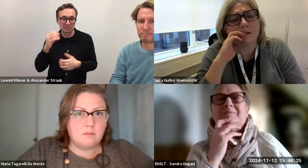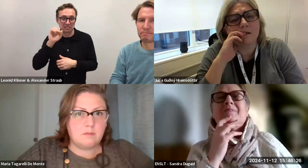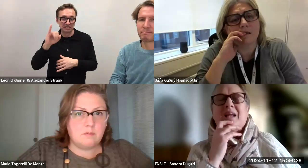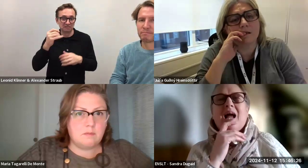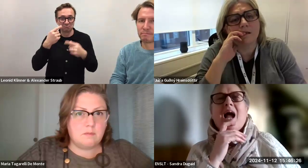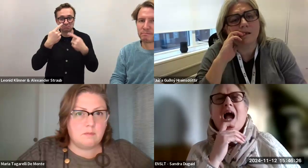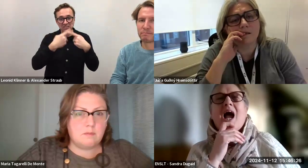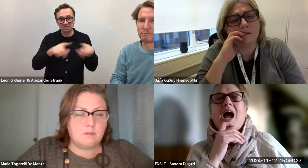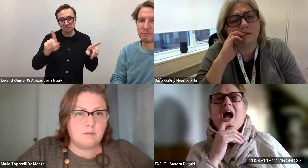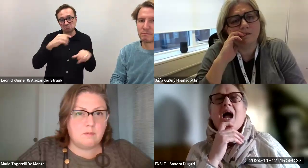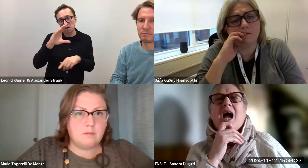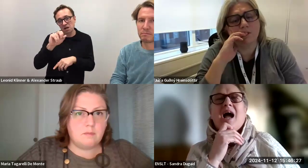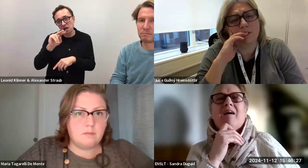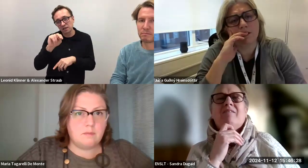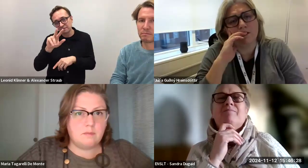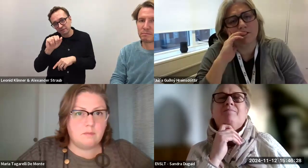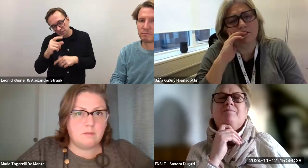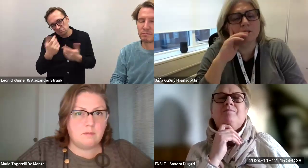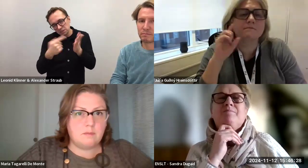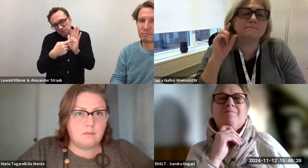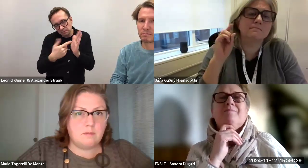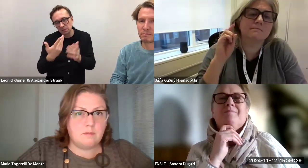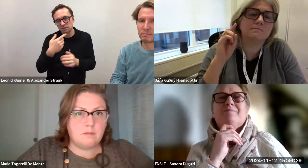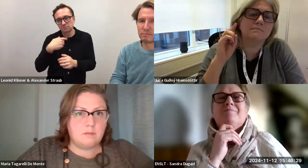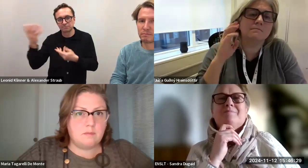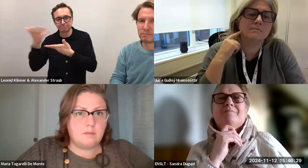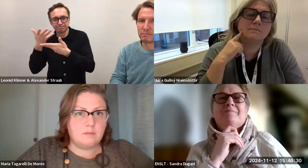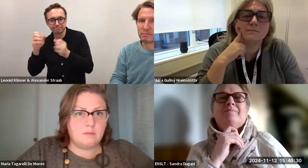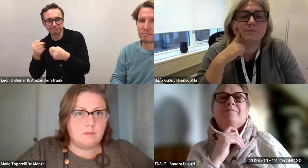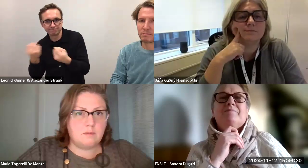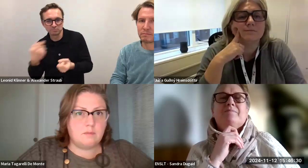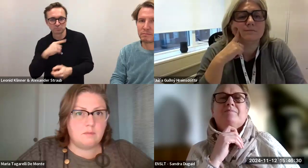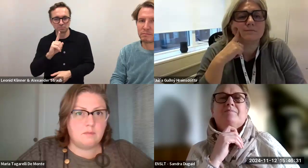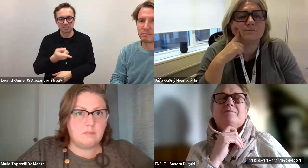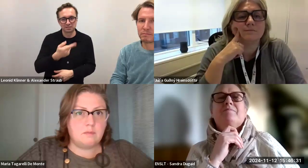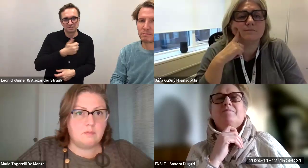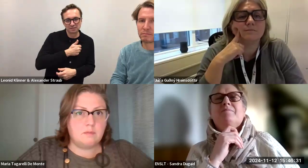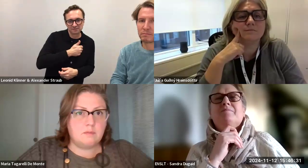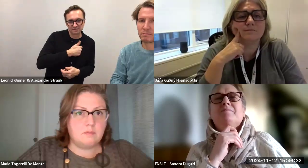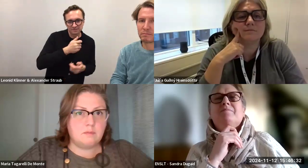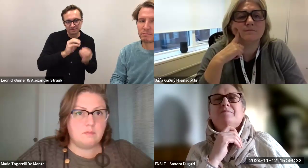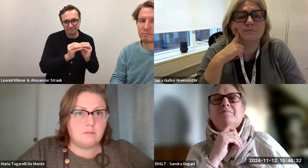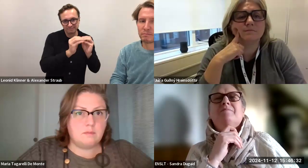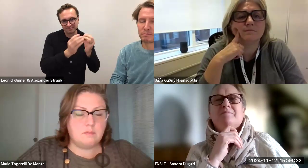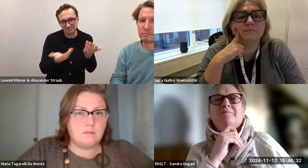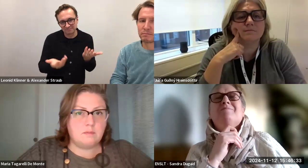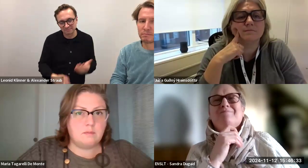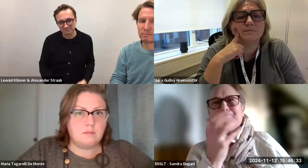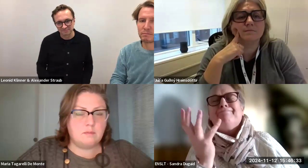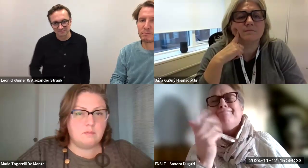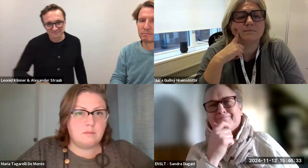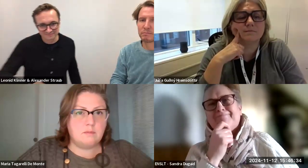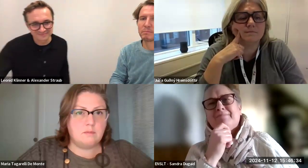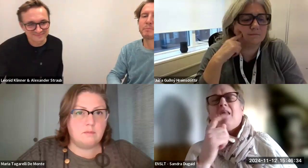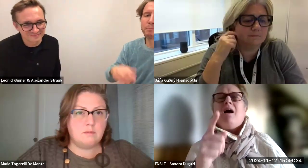understanding of how it works, and we can share through Moodle. Canvas is also a great one, but if I would use Canvas